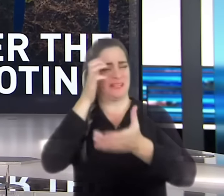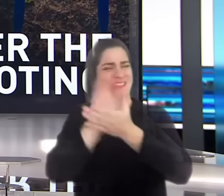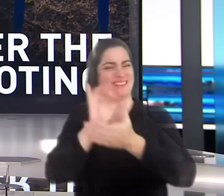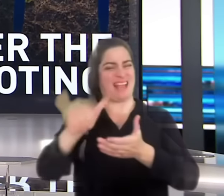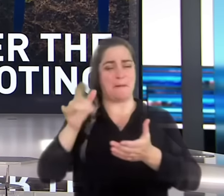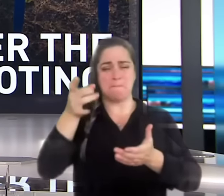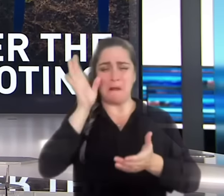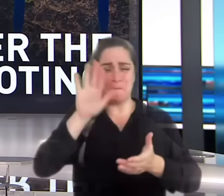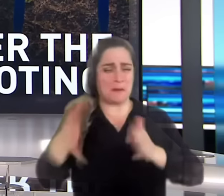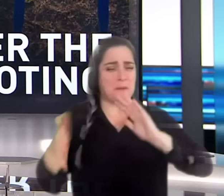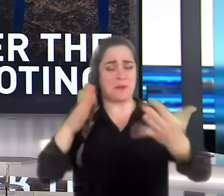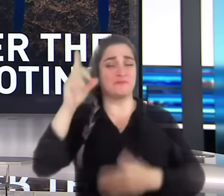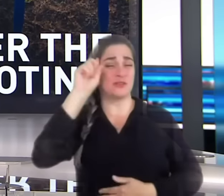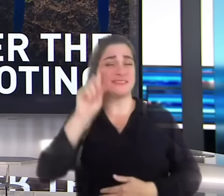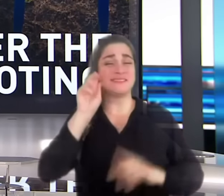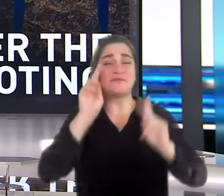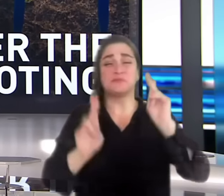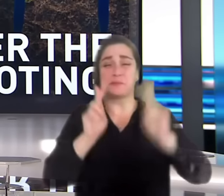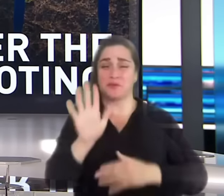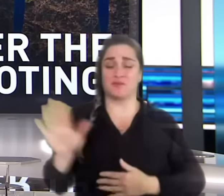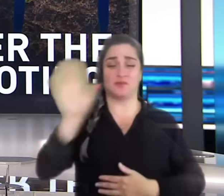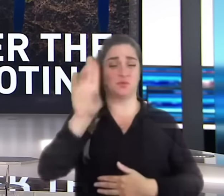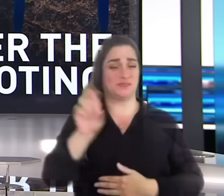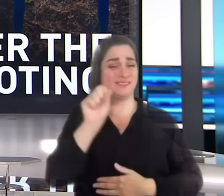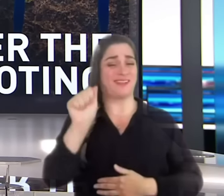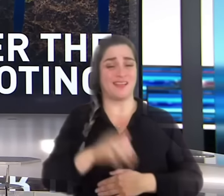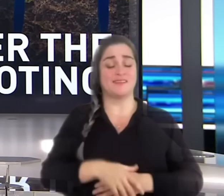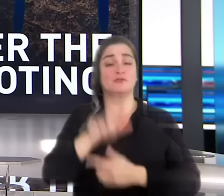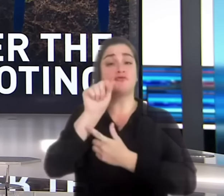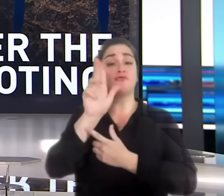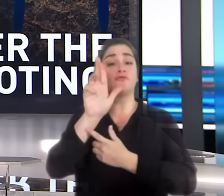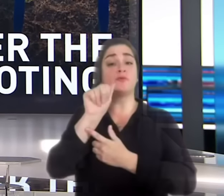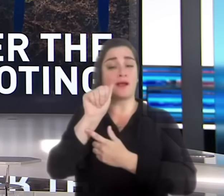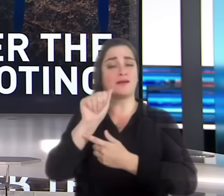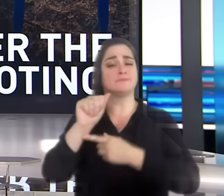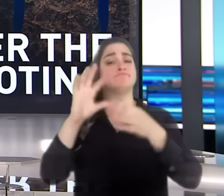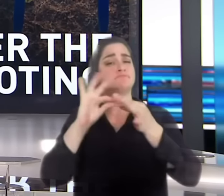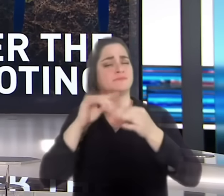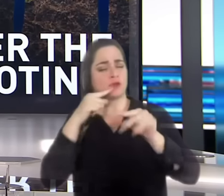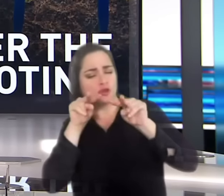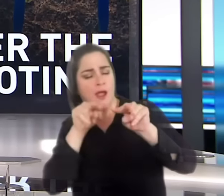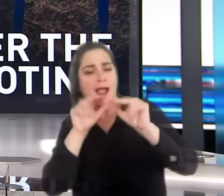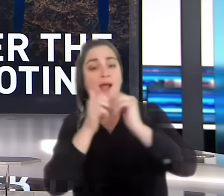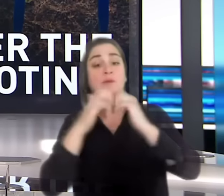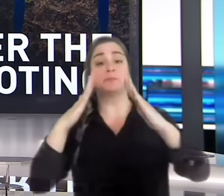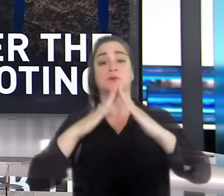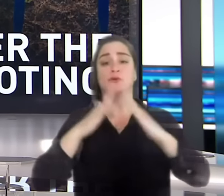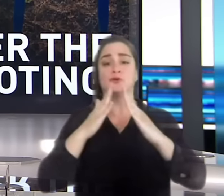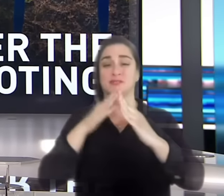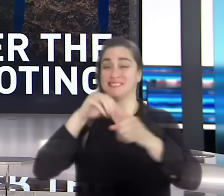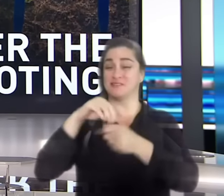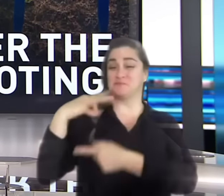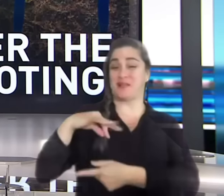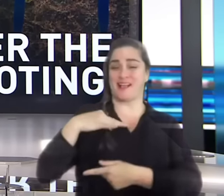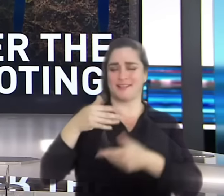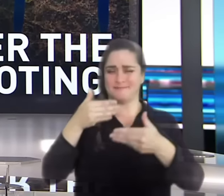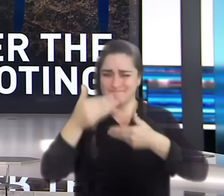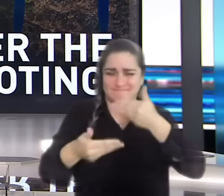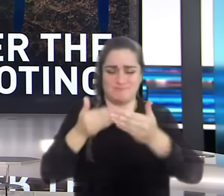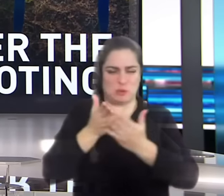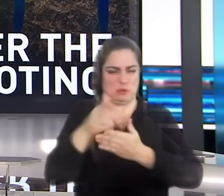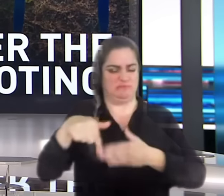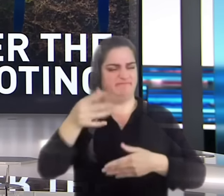believed to be the deadliest for deaf people ever in the U.S. Laura Barron-Lopez looks at how the deaf community in Maine is rebuilding in the wake of